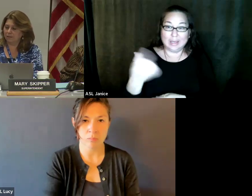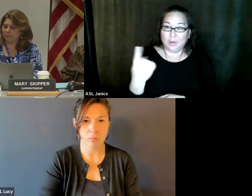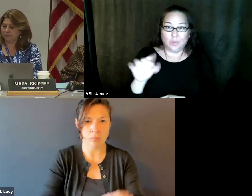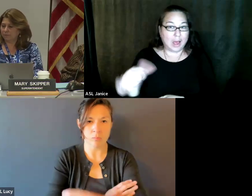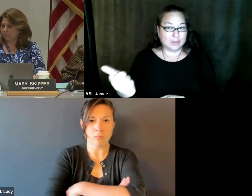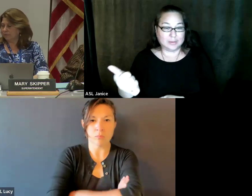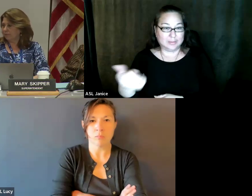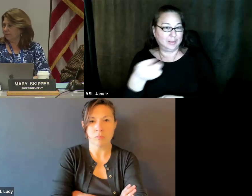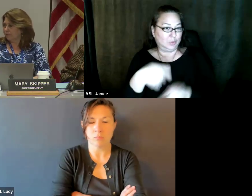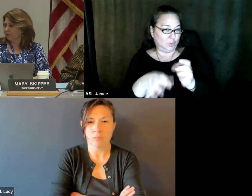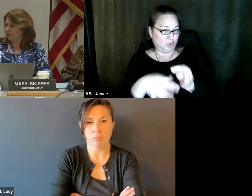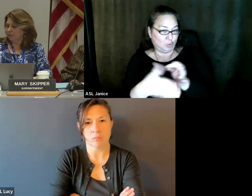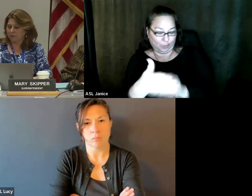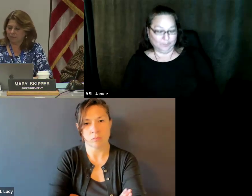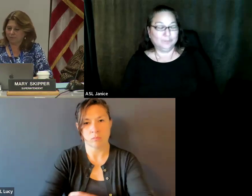Mr. O'Neill?